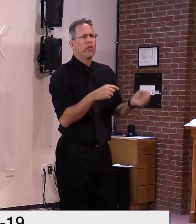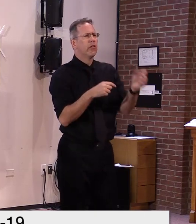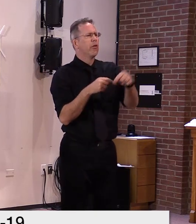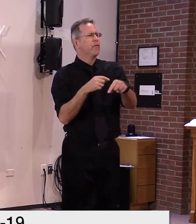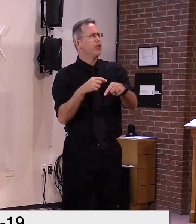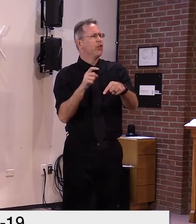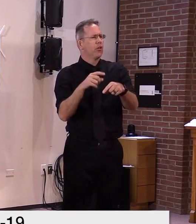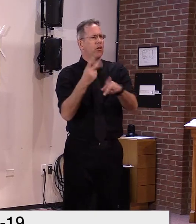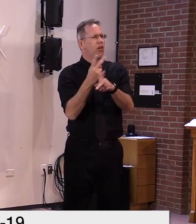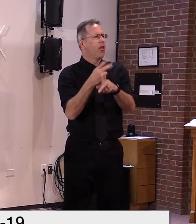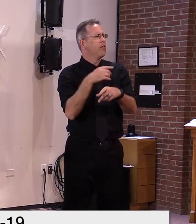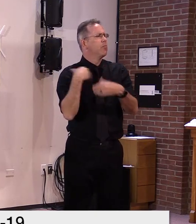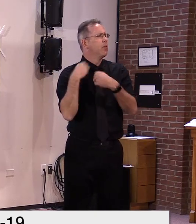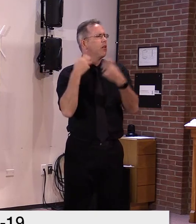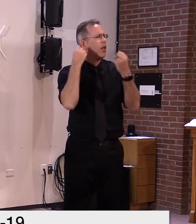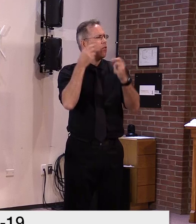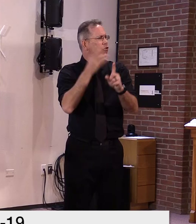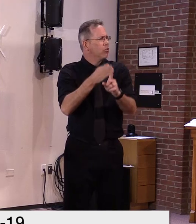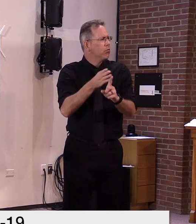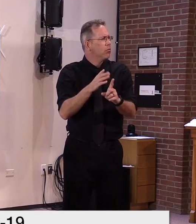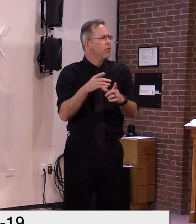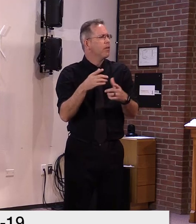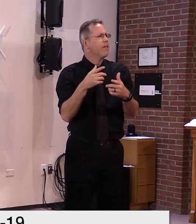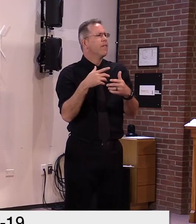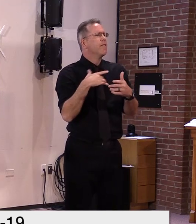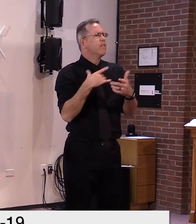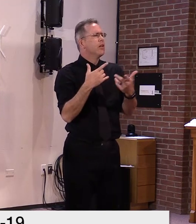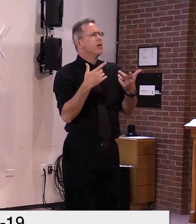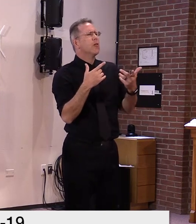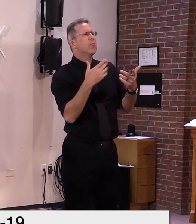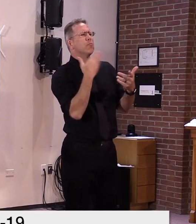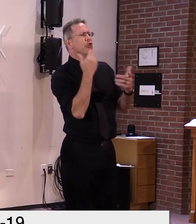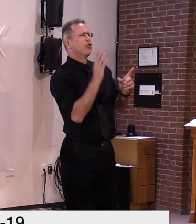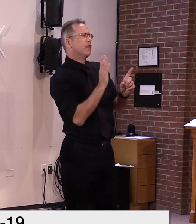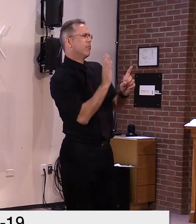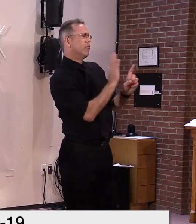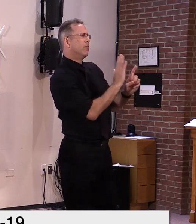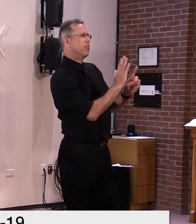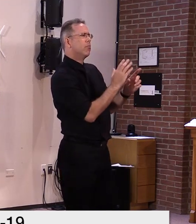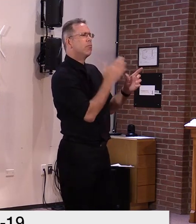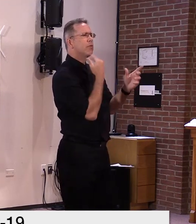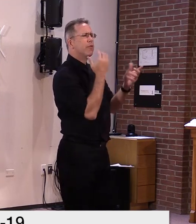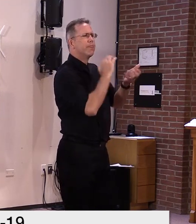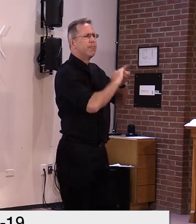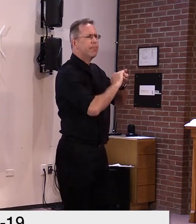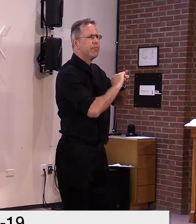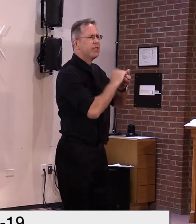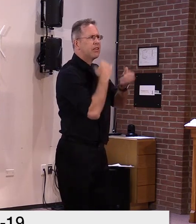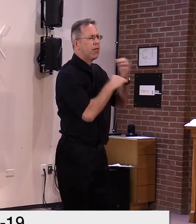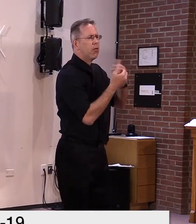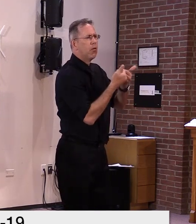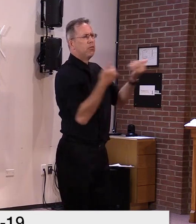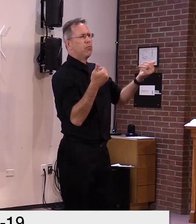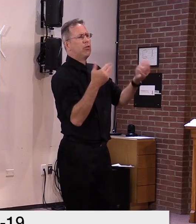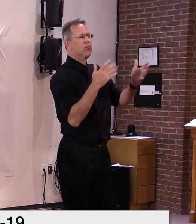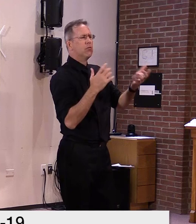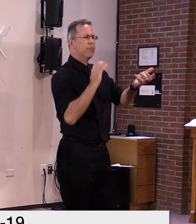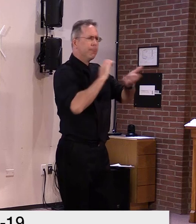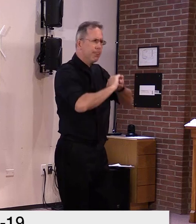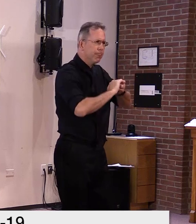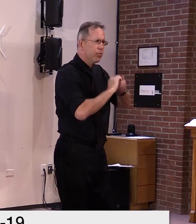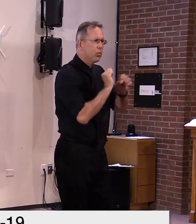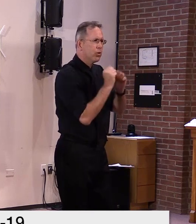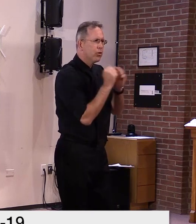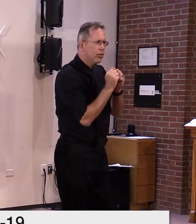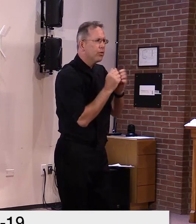Health thought this would be the best organizational structure in order to be effective in meeting